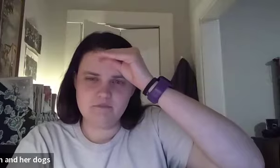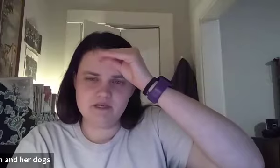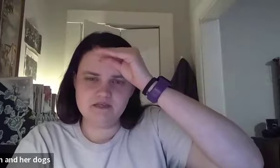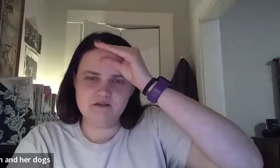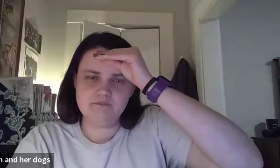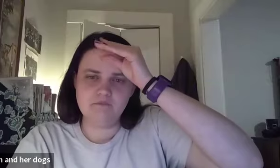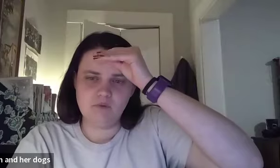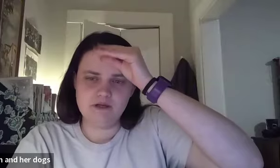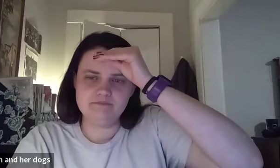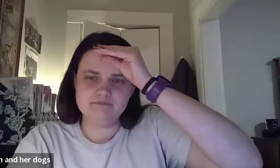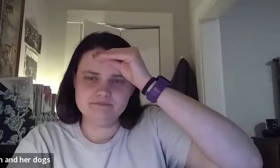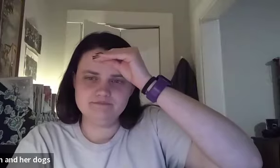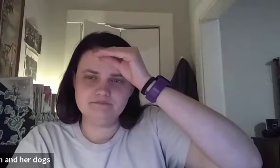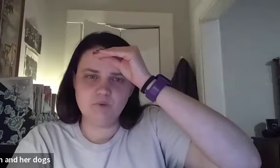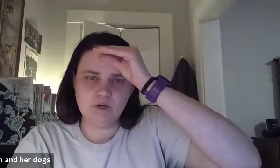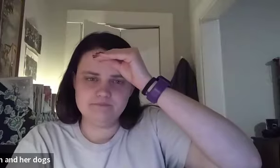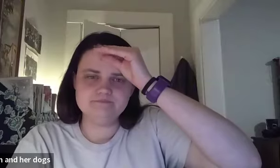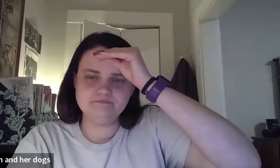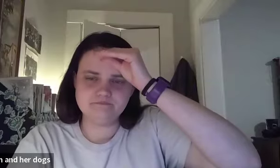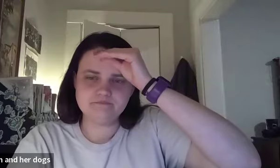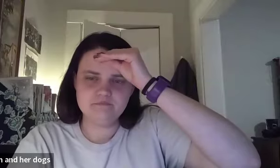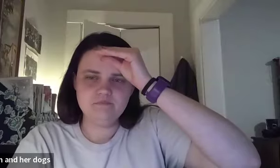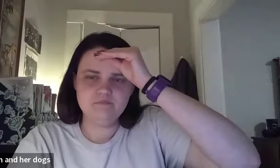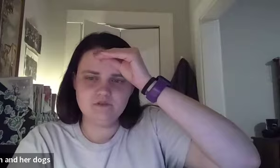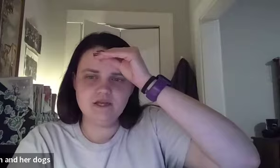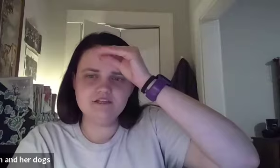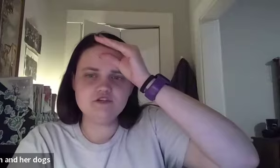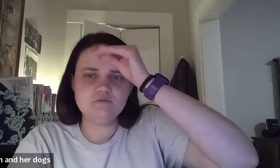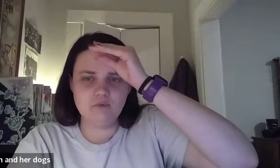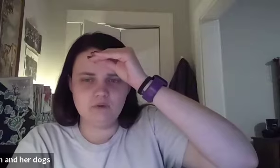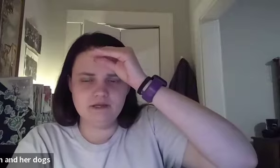cap, basically. Boy, boy. Okay, so boy.